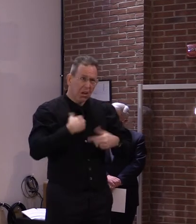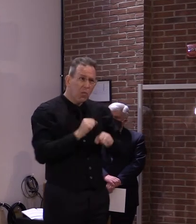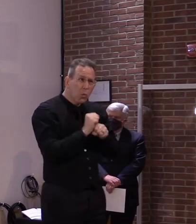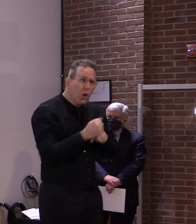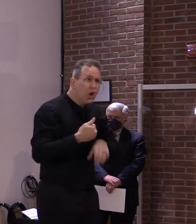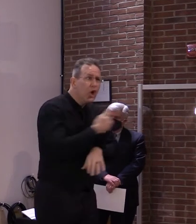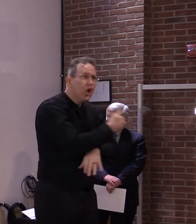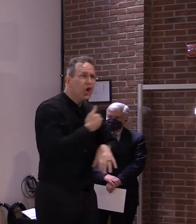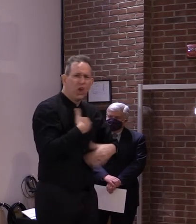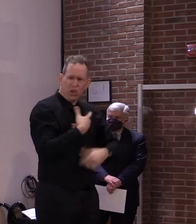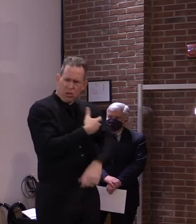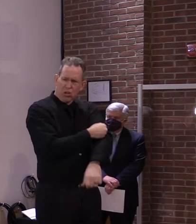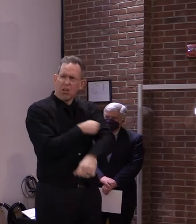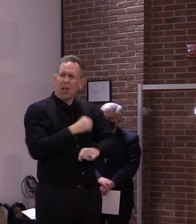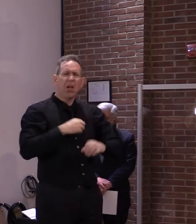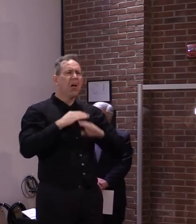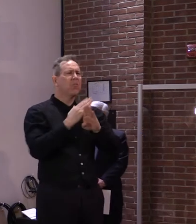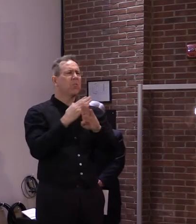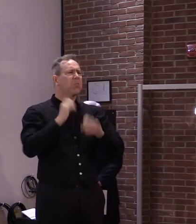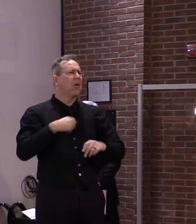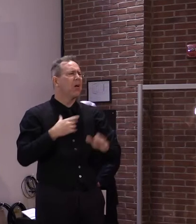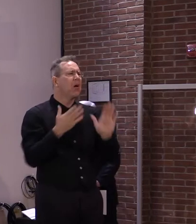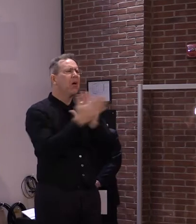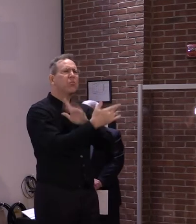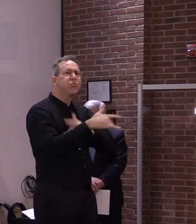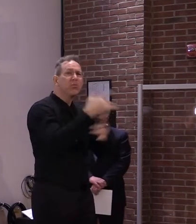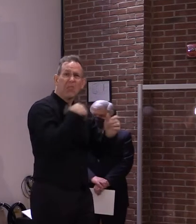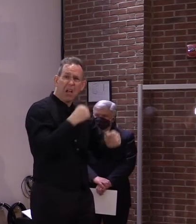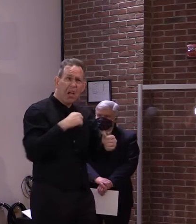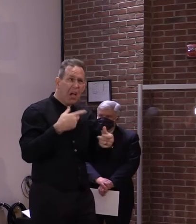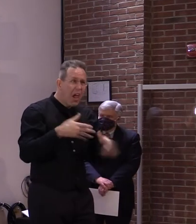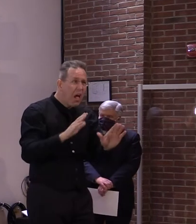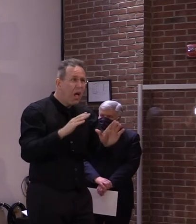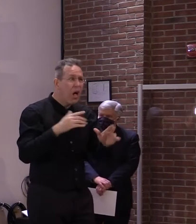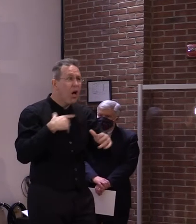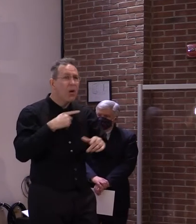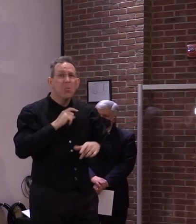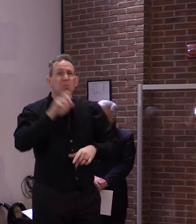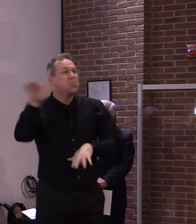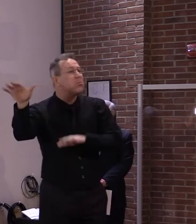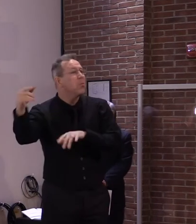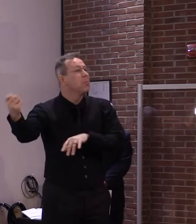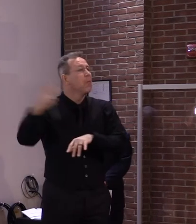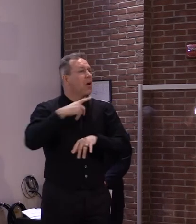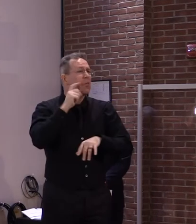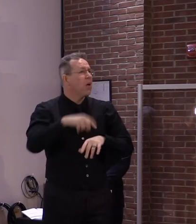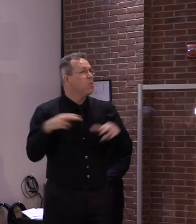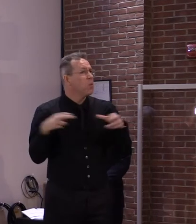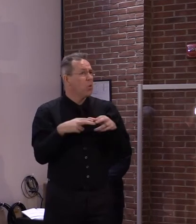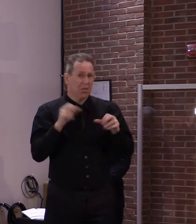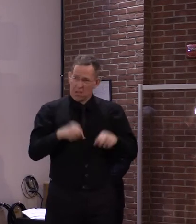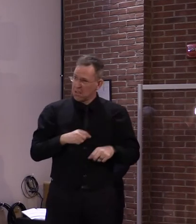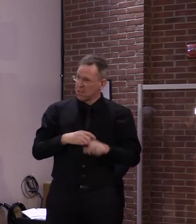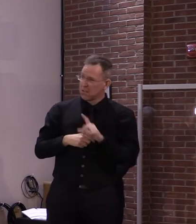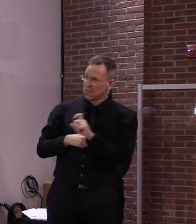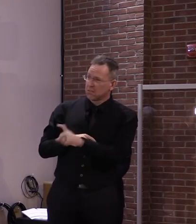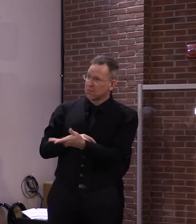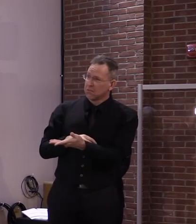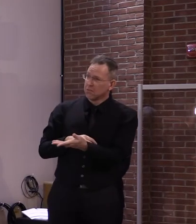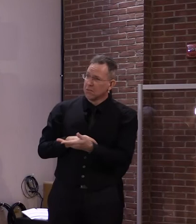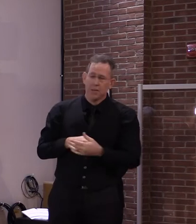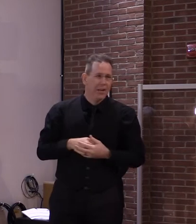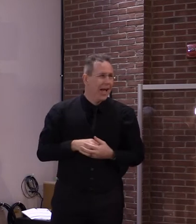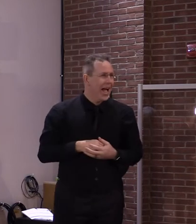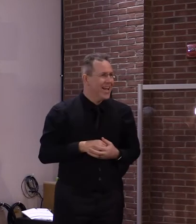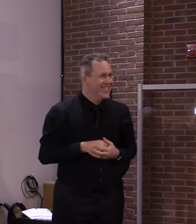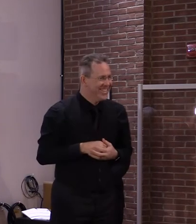about the out-of-state return yeah i think those are great questions again we're contemplating all the above i think across the nation people